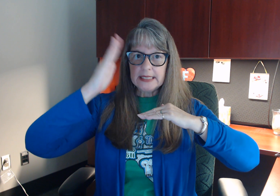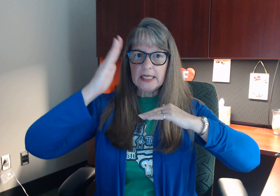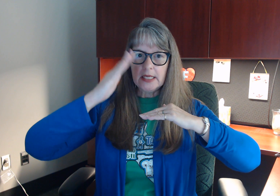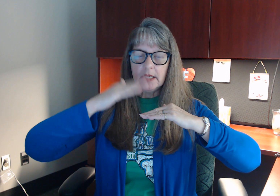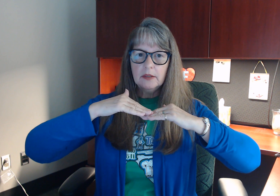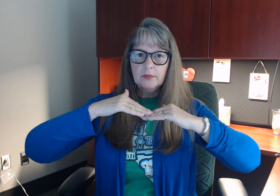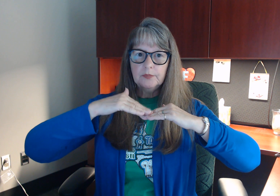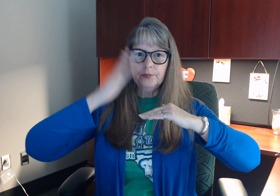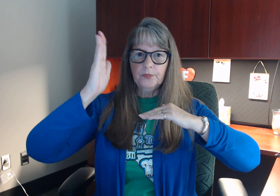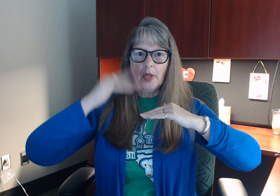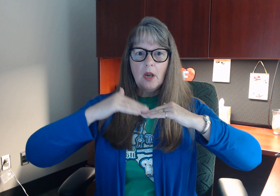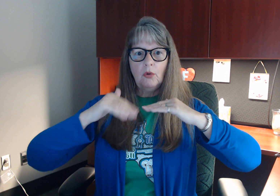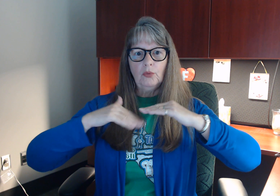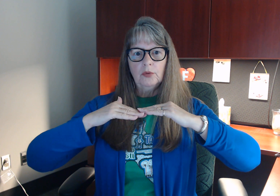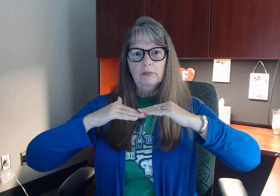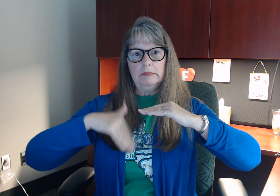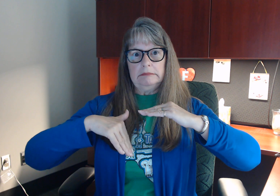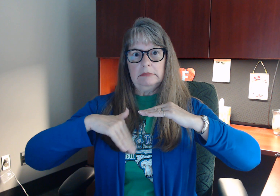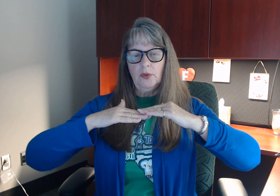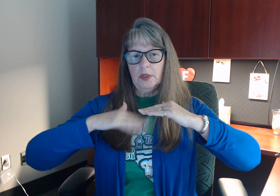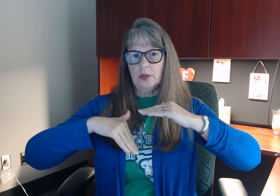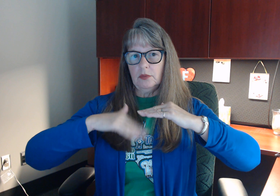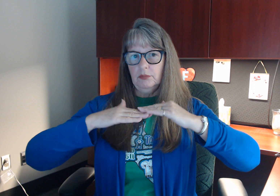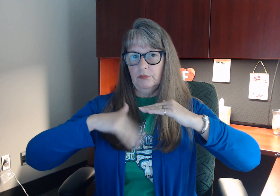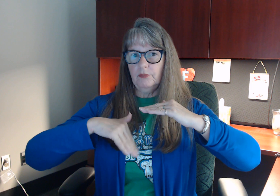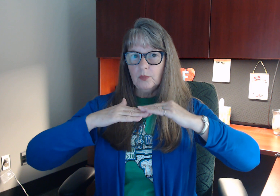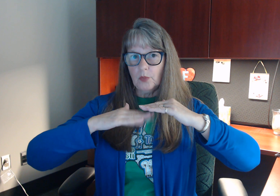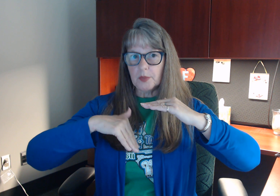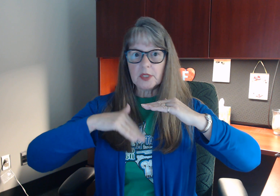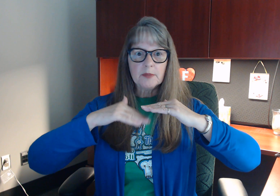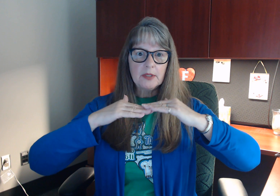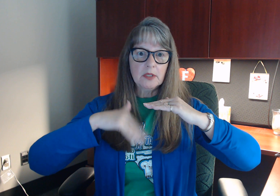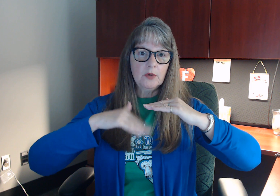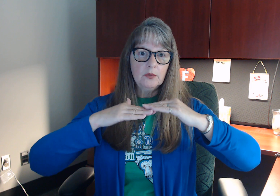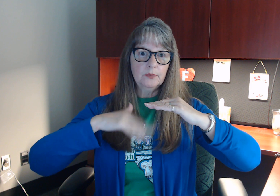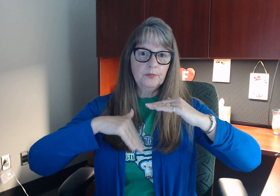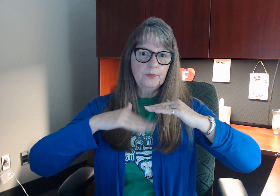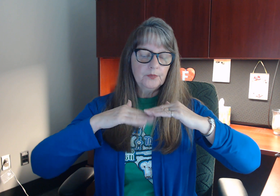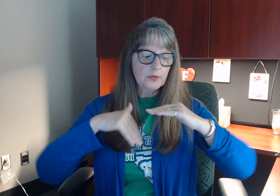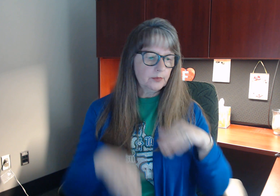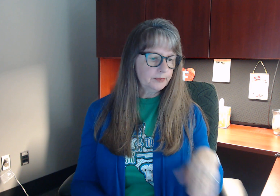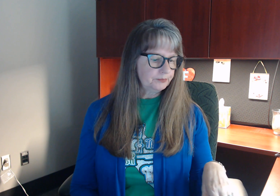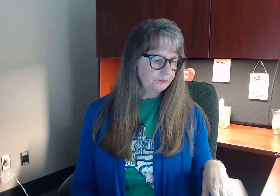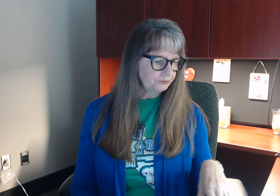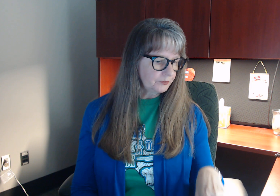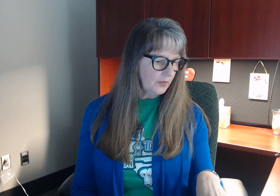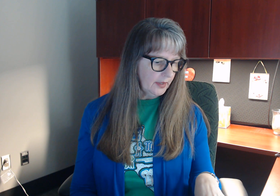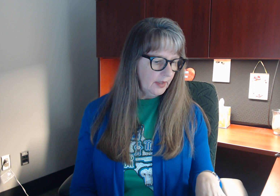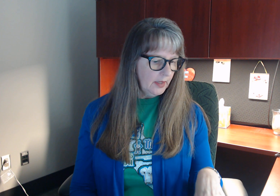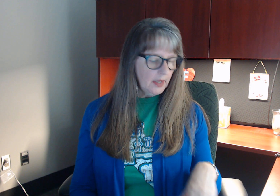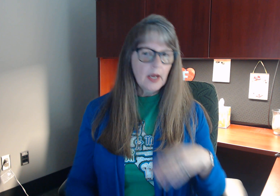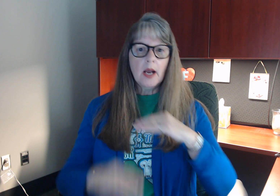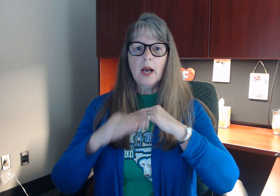Exceed. Oh, you didn't do what was expected of you. Okay. We did